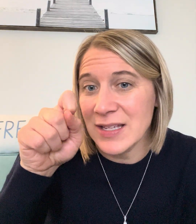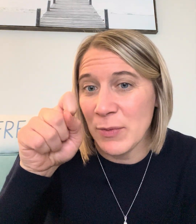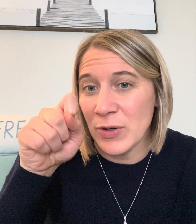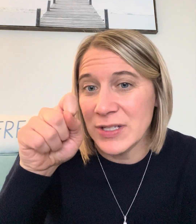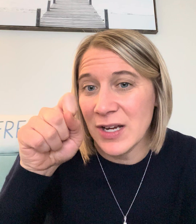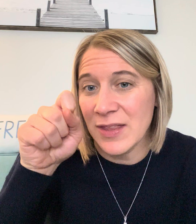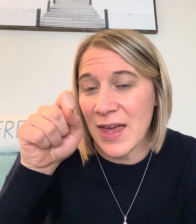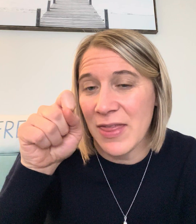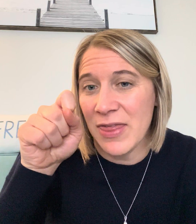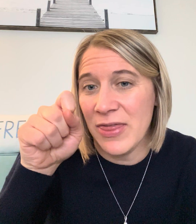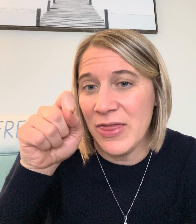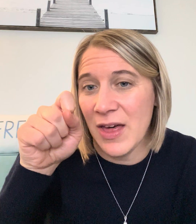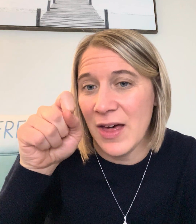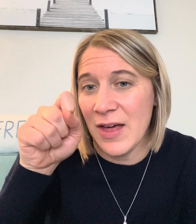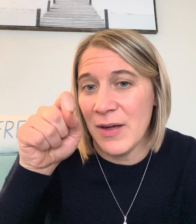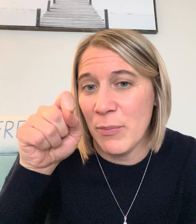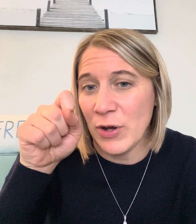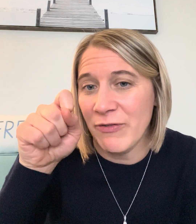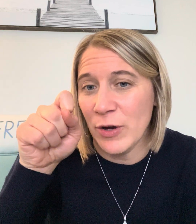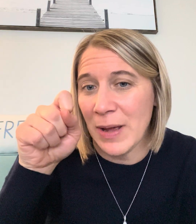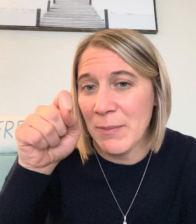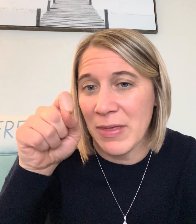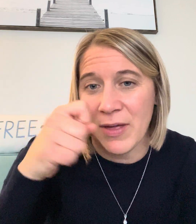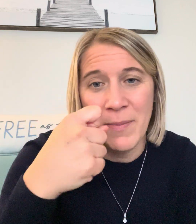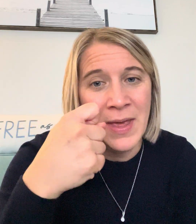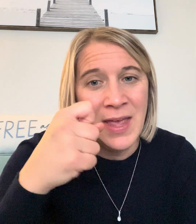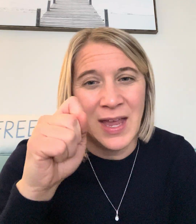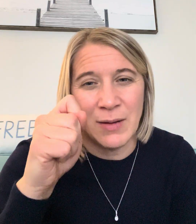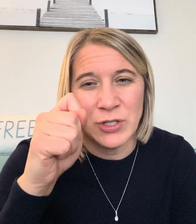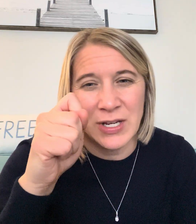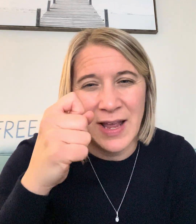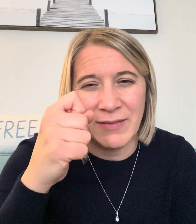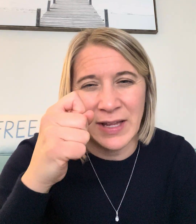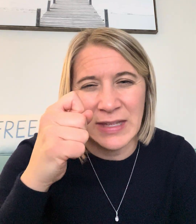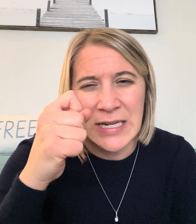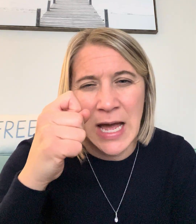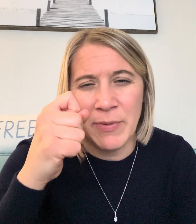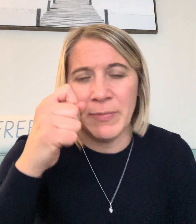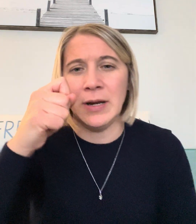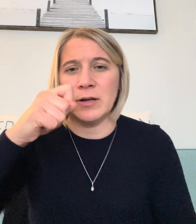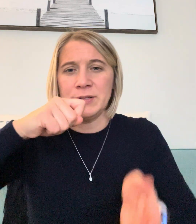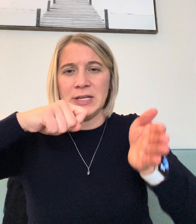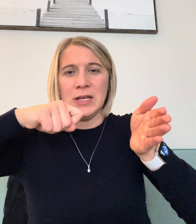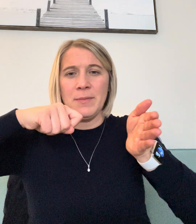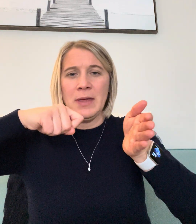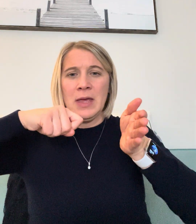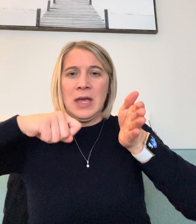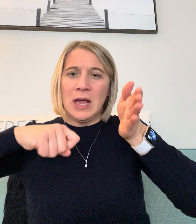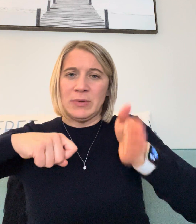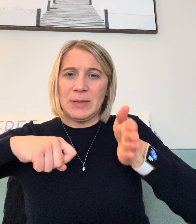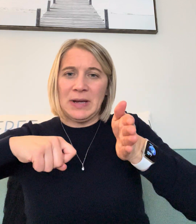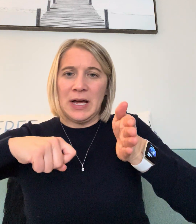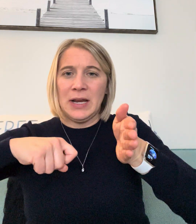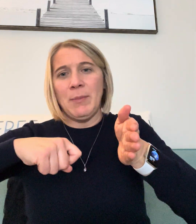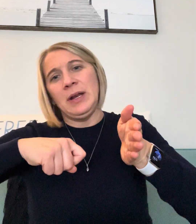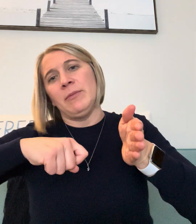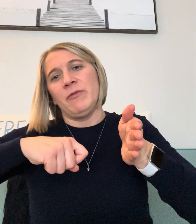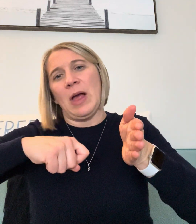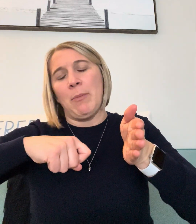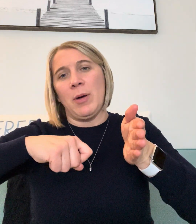going to tuck that pointer finger behind my thumb, and I'm just going to have like the knob of my knuckle sticking up. I'm going to take my non-dominant flat palm